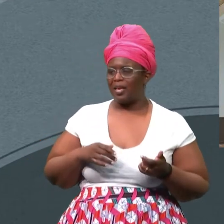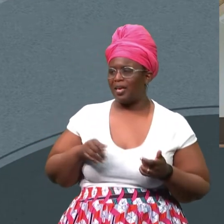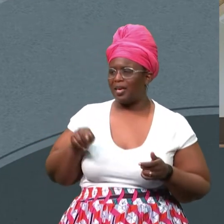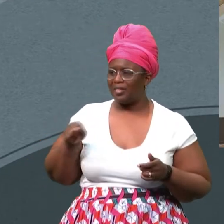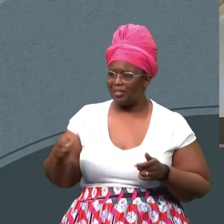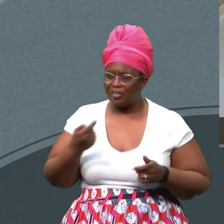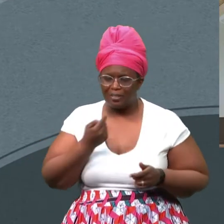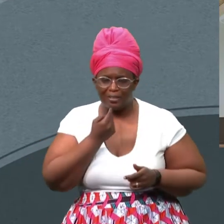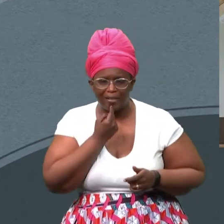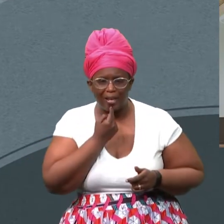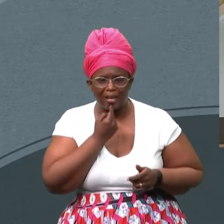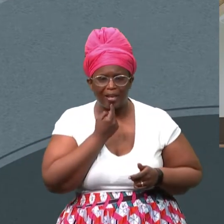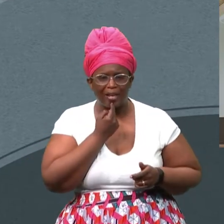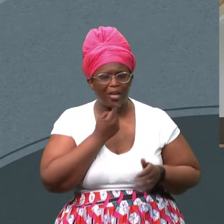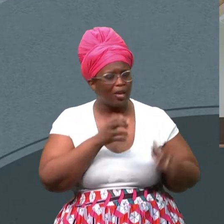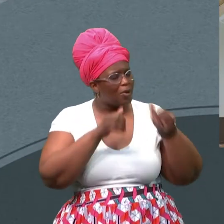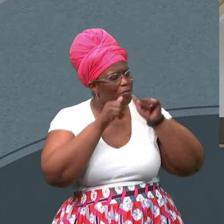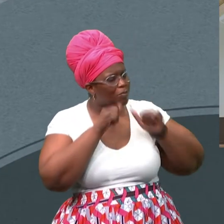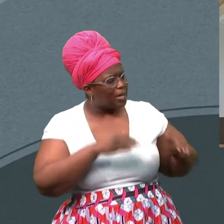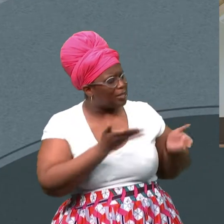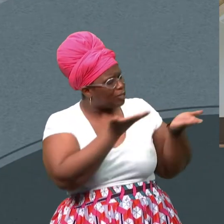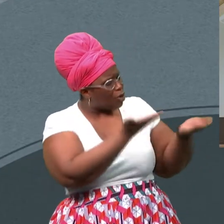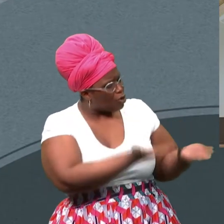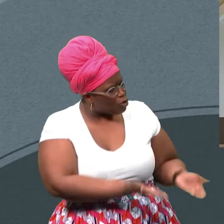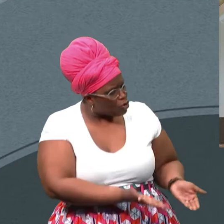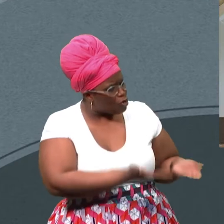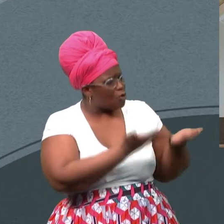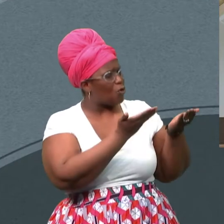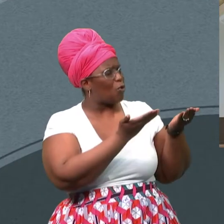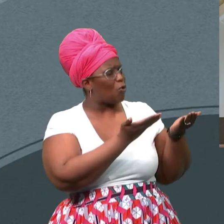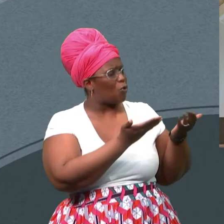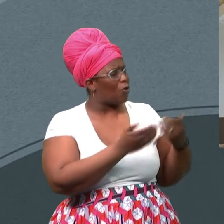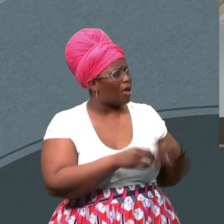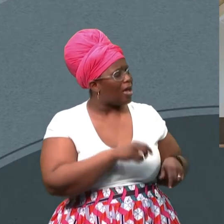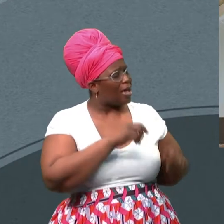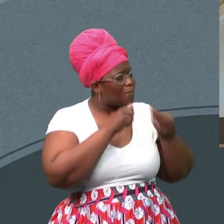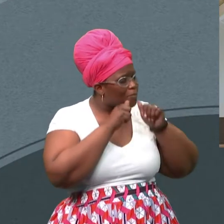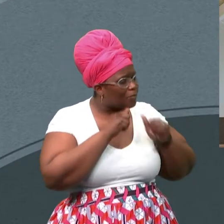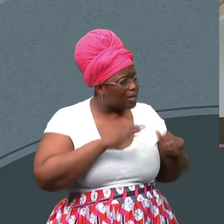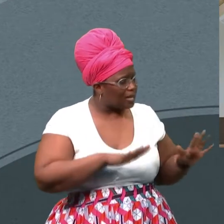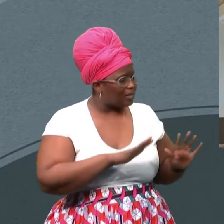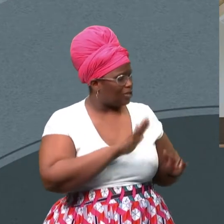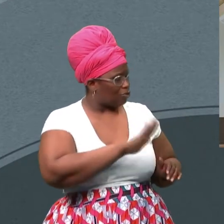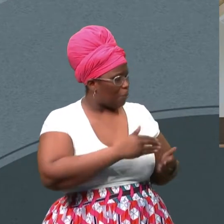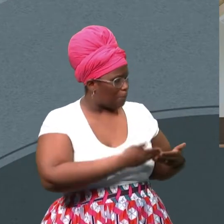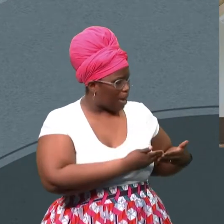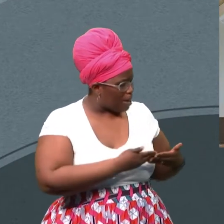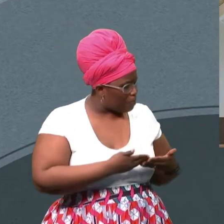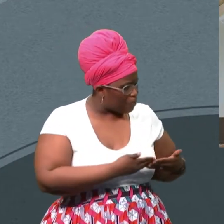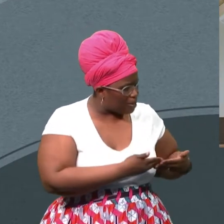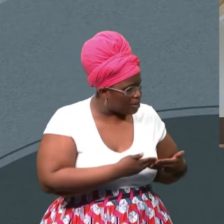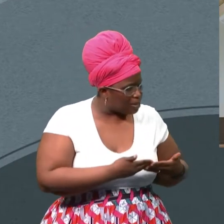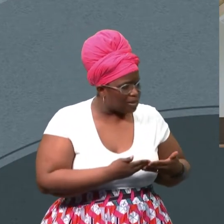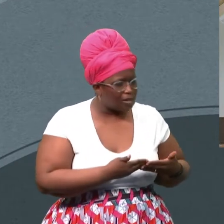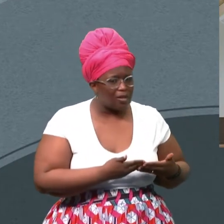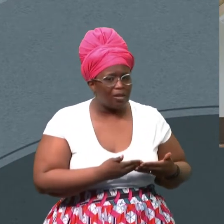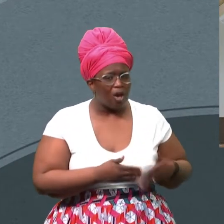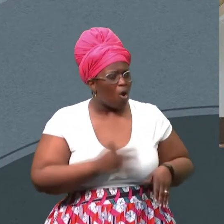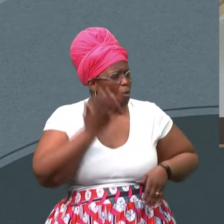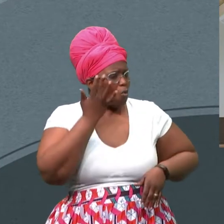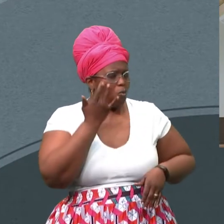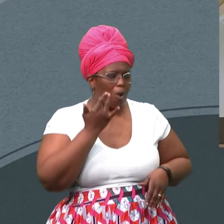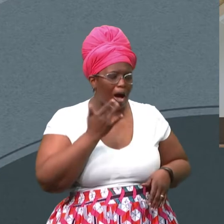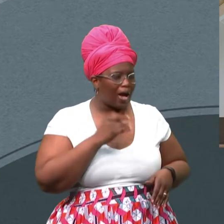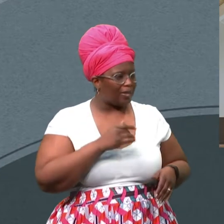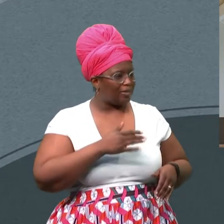loud cry, "Blessed are you among women, and blessed is the fruit of your womb. And why is this granted to me, that